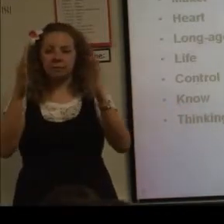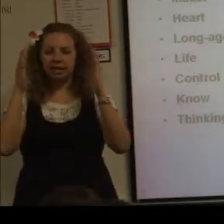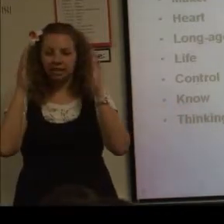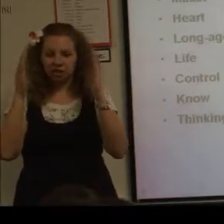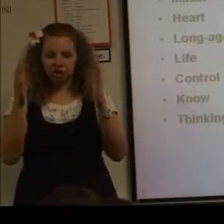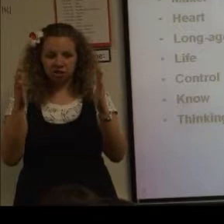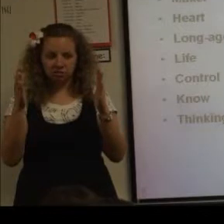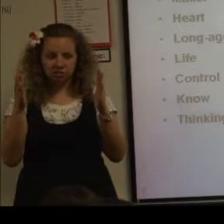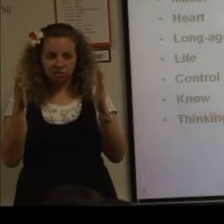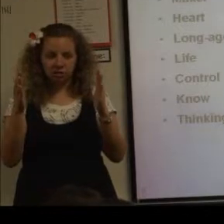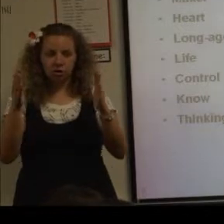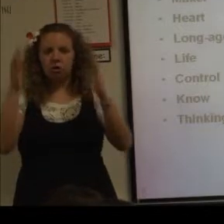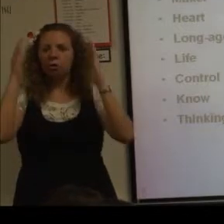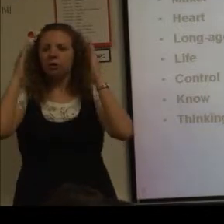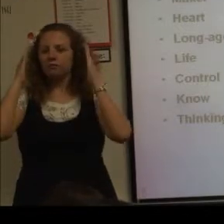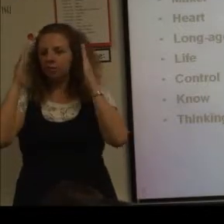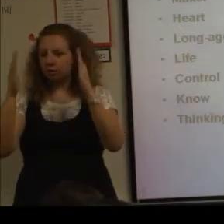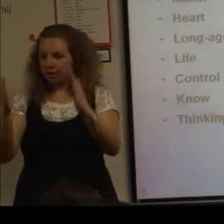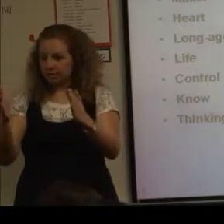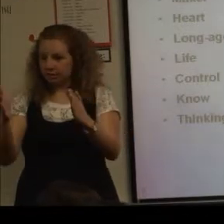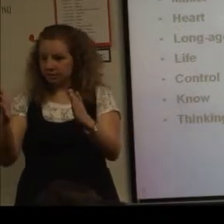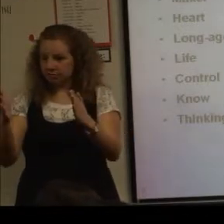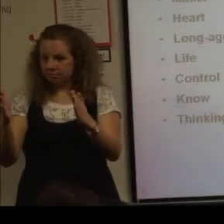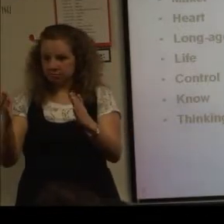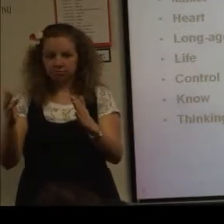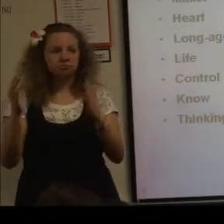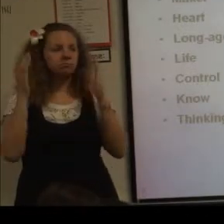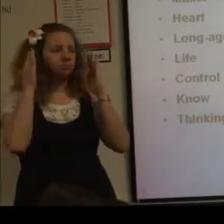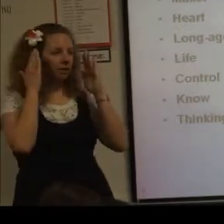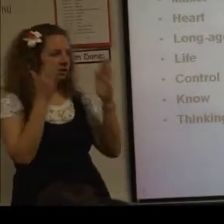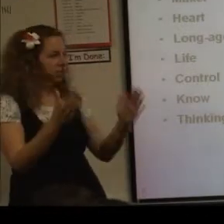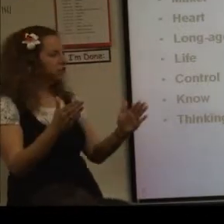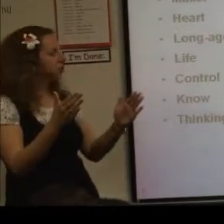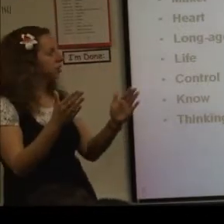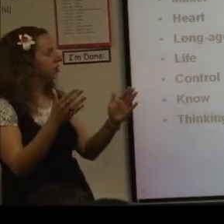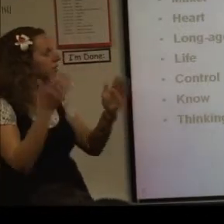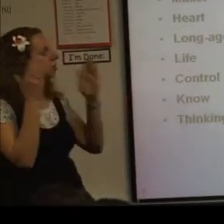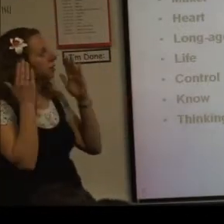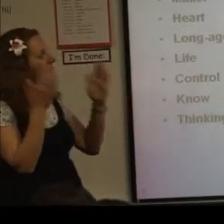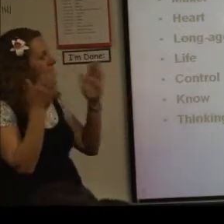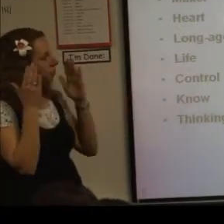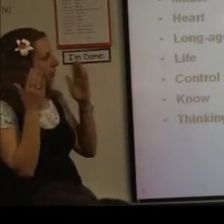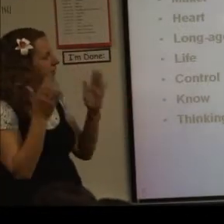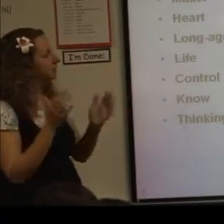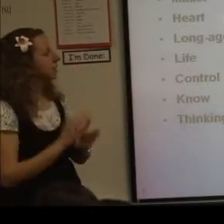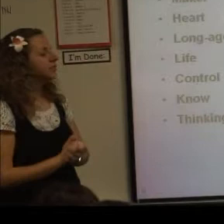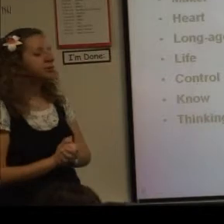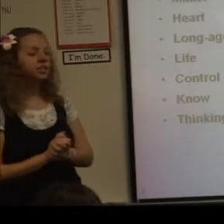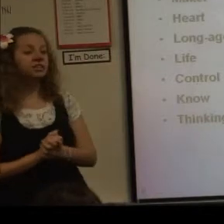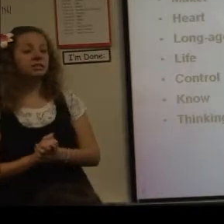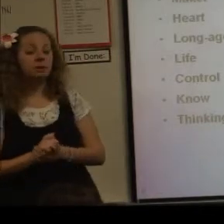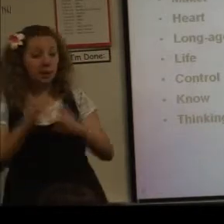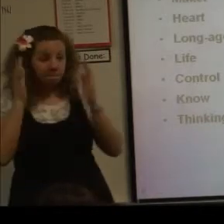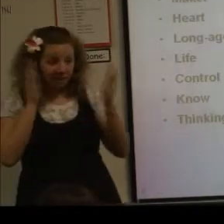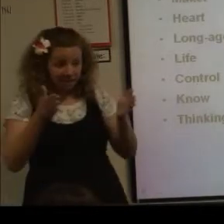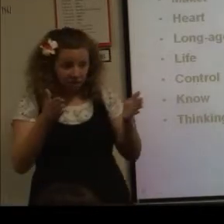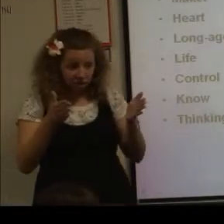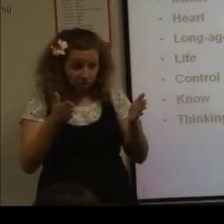for pay attention. Or focus. Pay attention. Focus. If I was telling someone, pay attention.